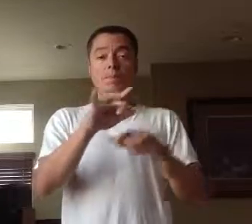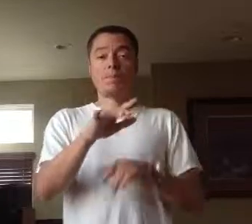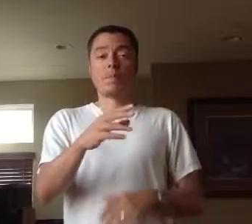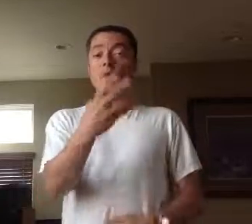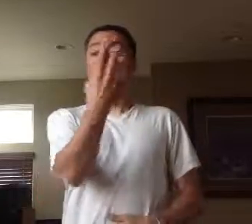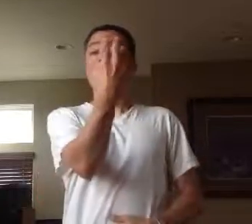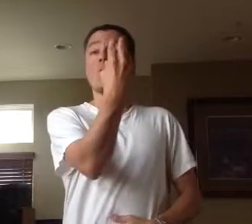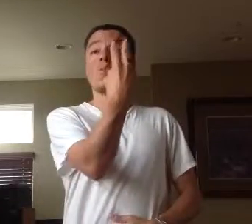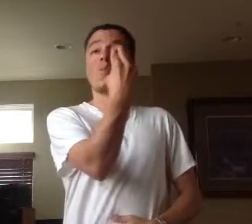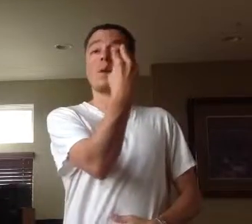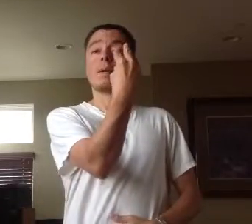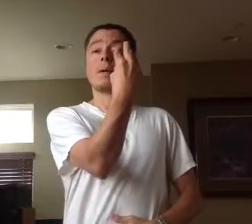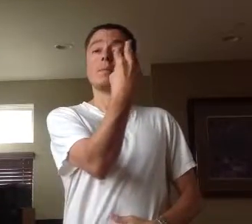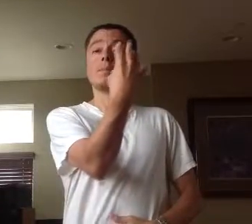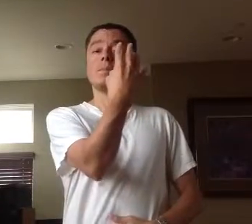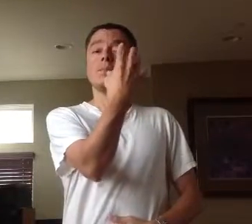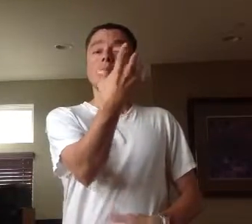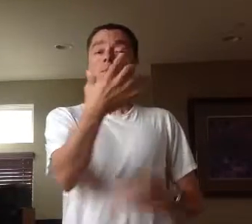Webcam. Motor.